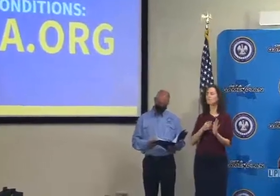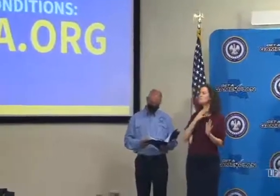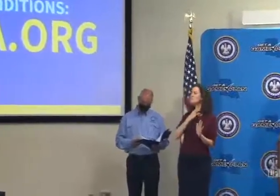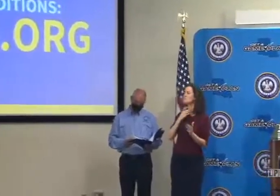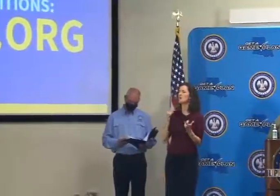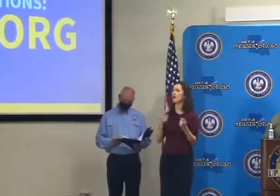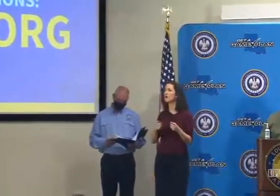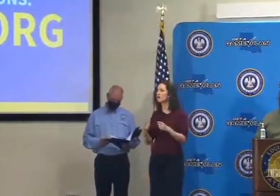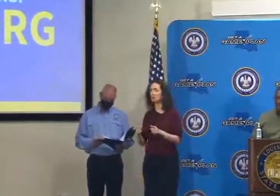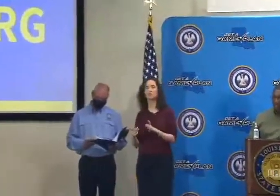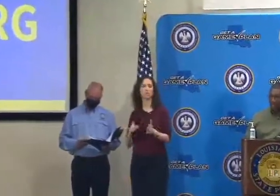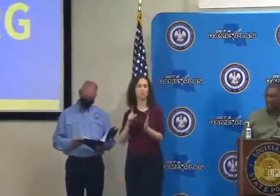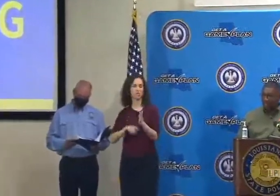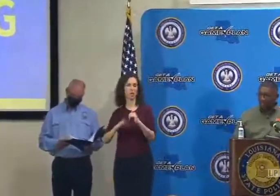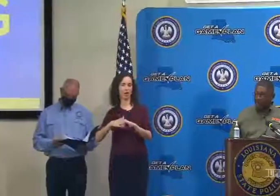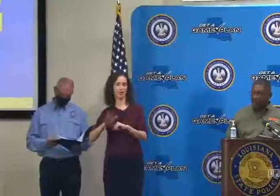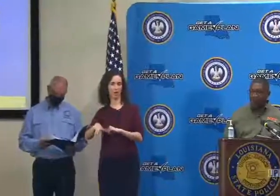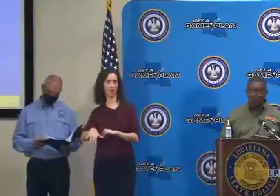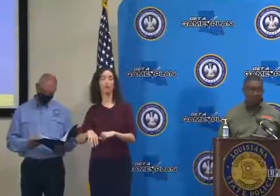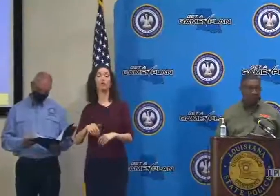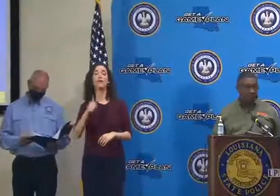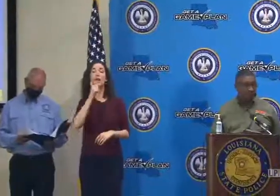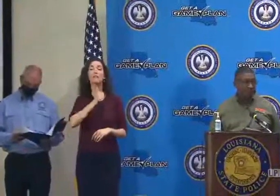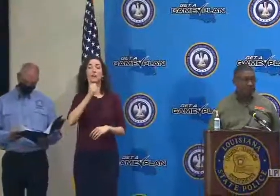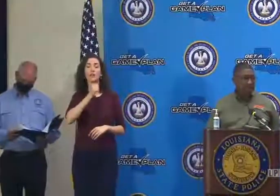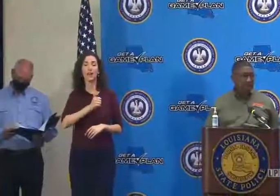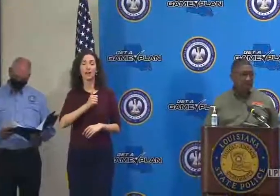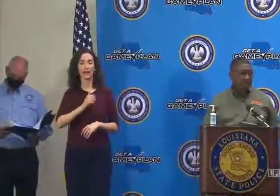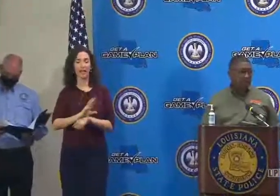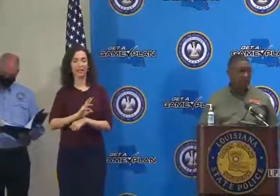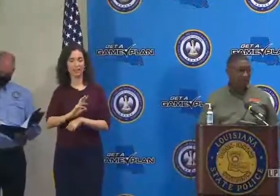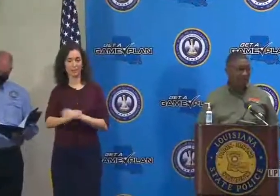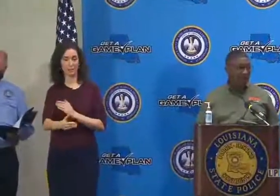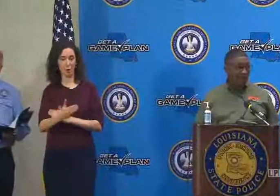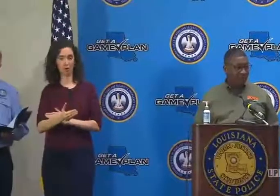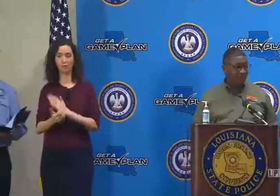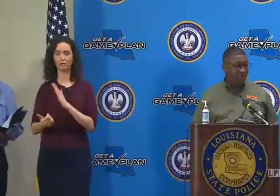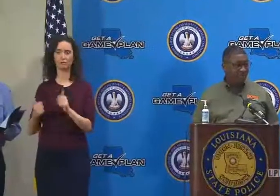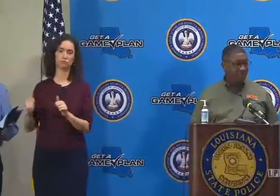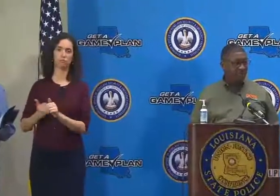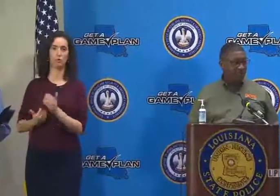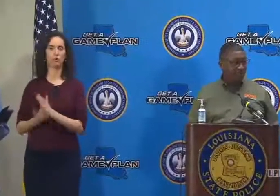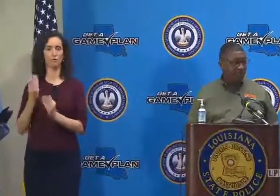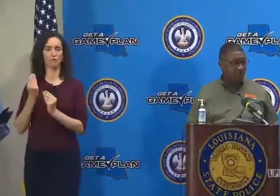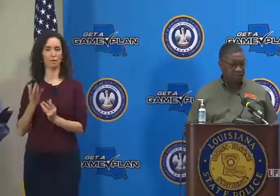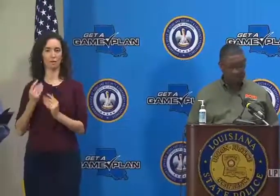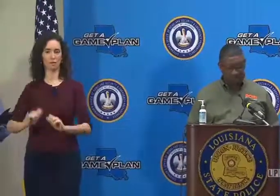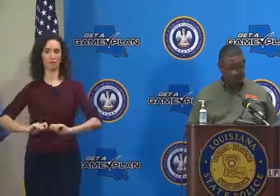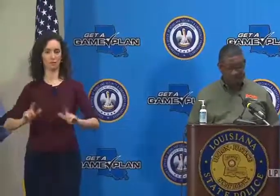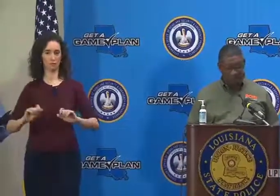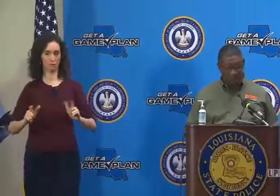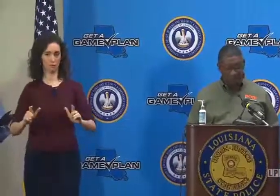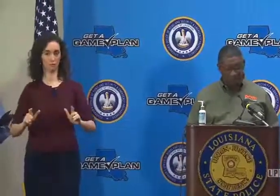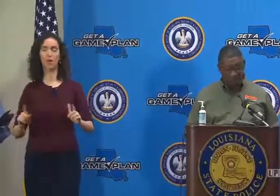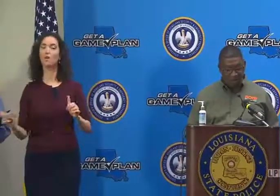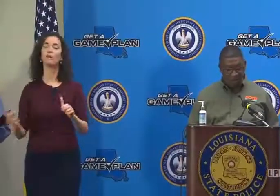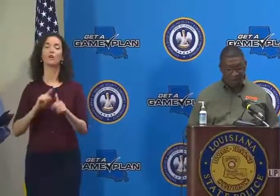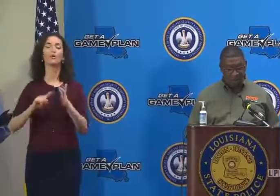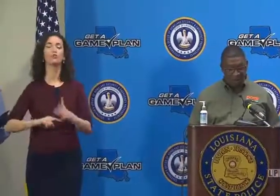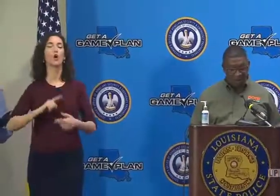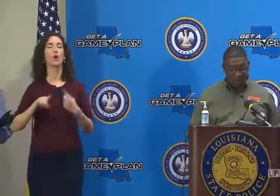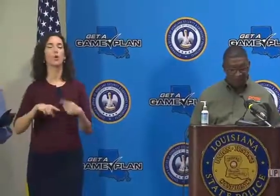It's updated daily at 6 a.m., and so it should be current. It went live yesterday after the first day of pickup